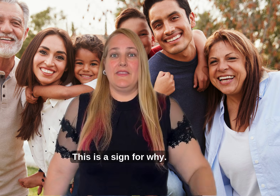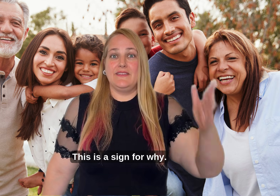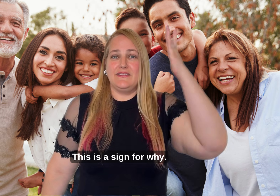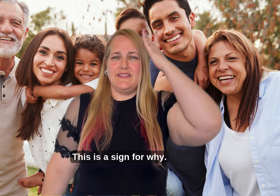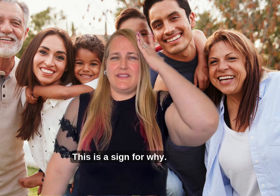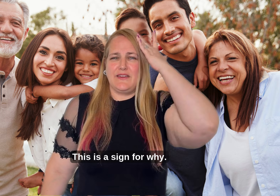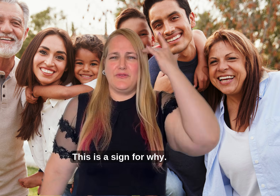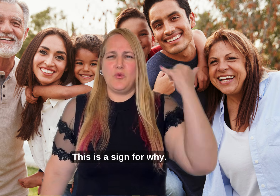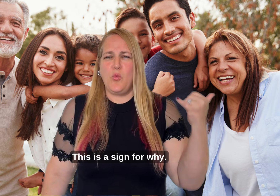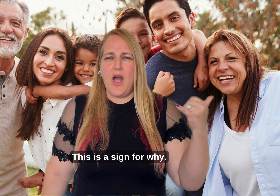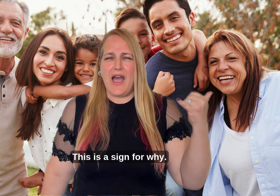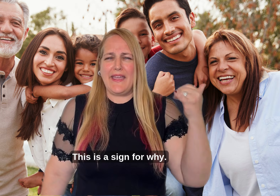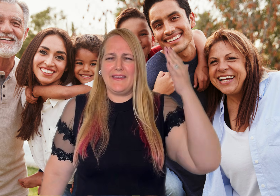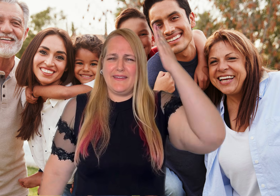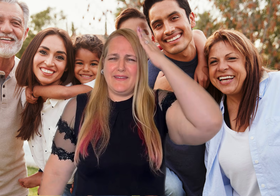This is a sign for why.